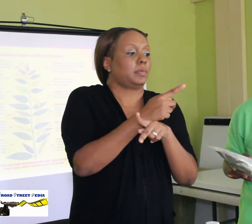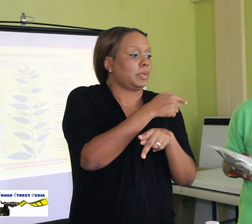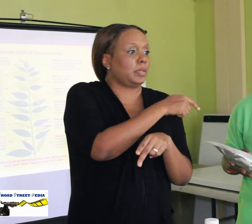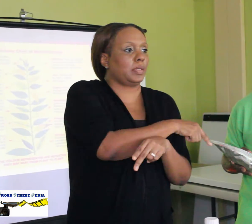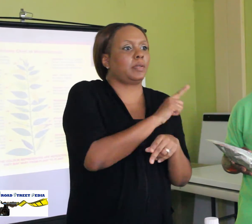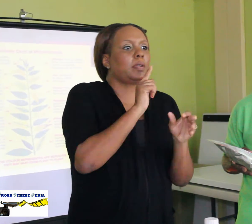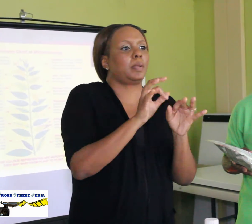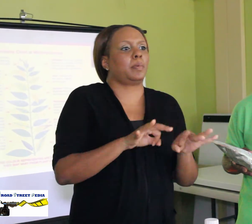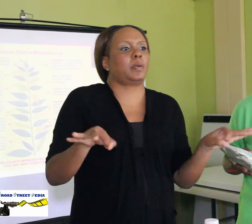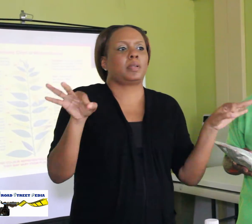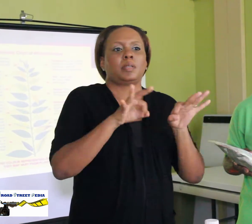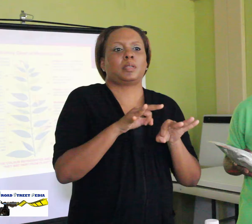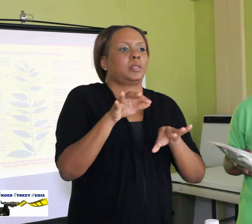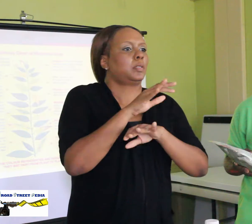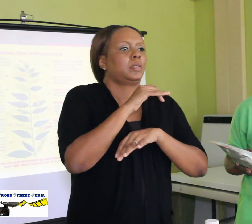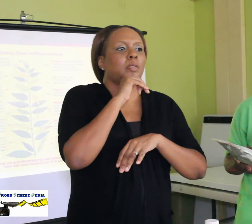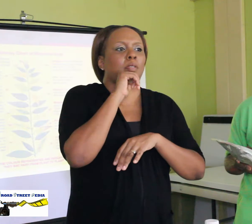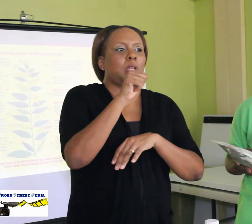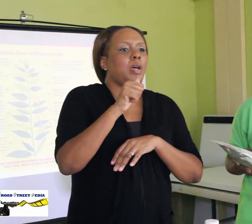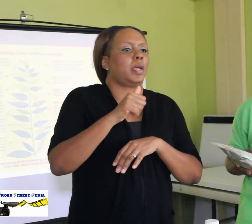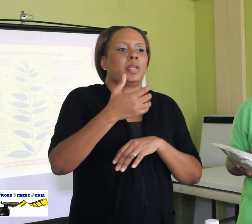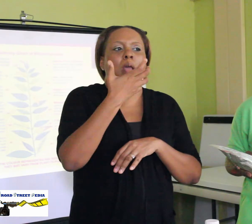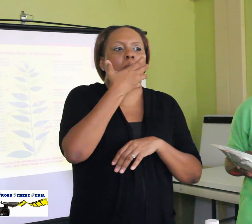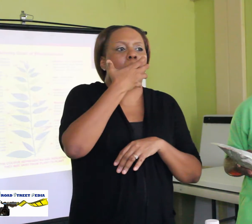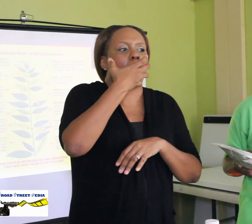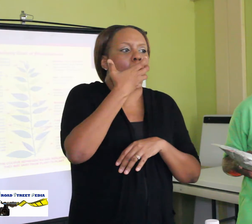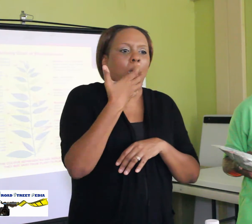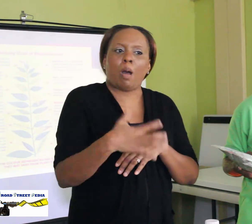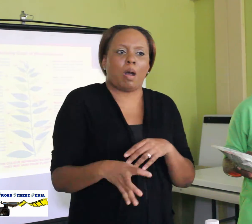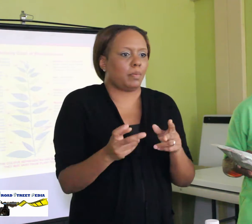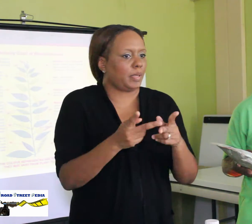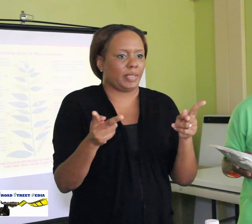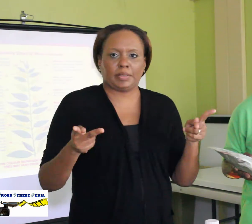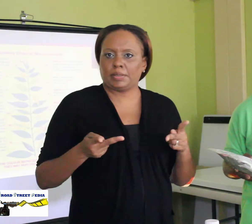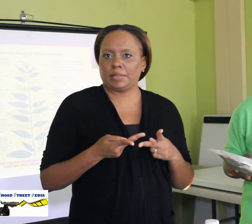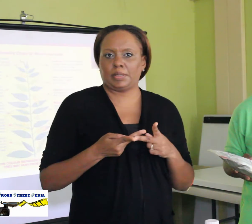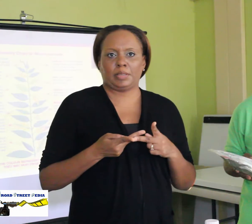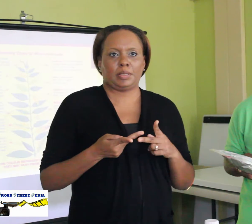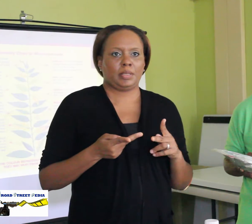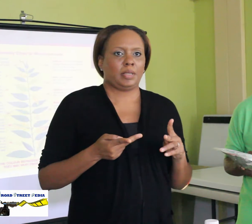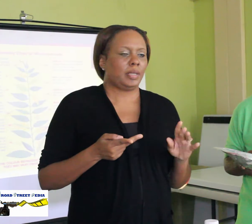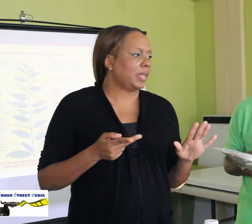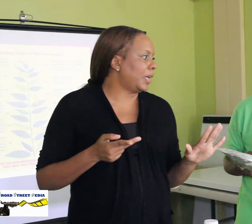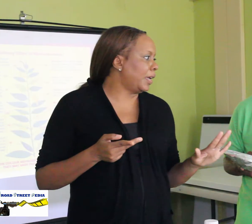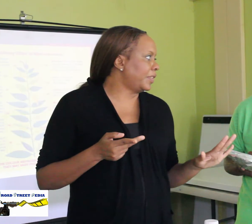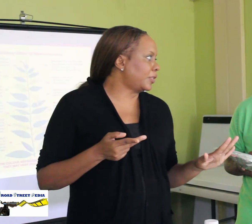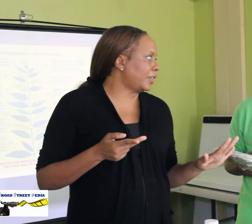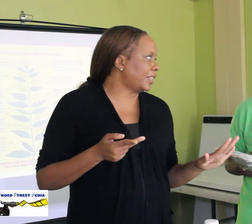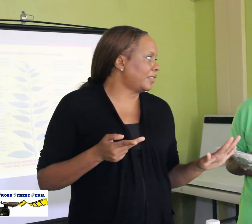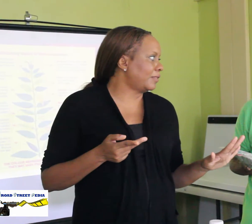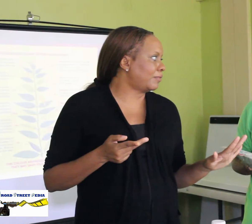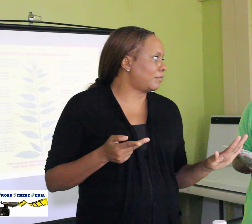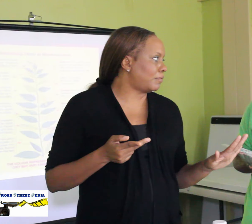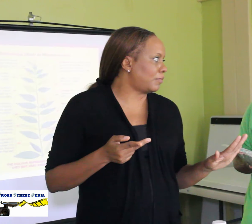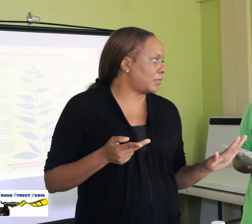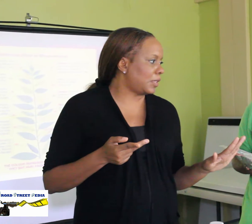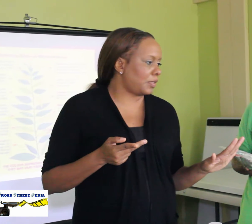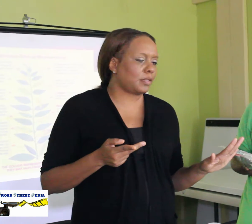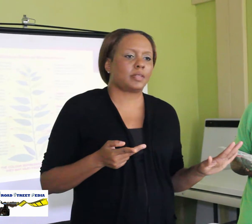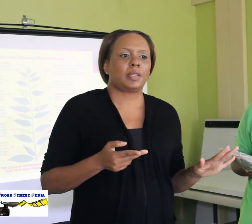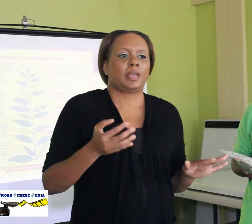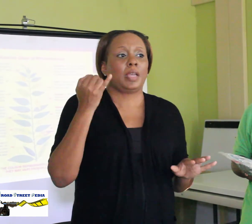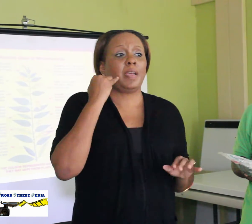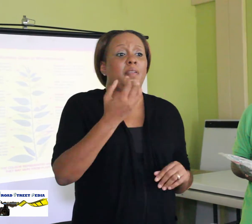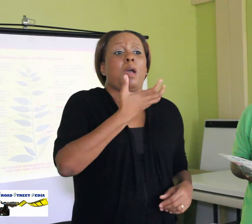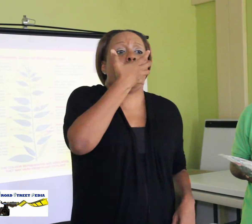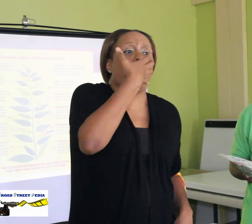place. So once it's stored properly in our bag, we throw the basket. If it's not in Too hot or